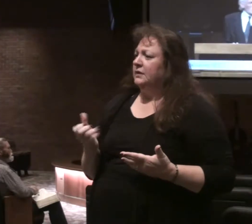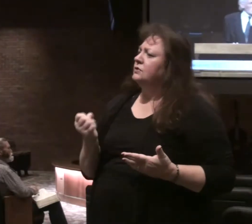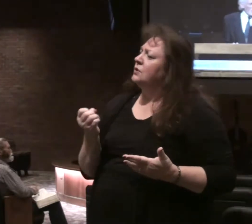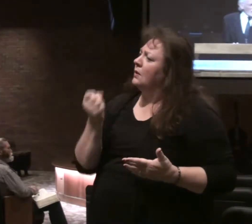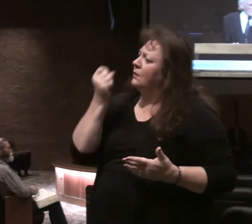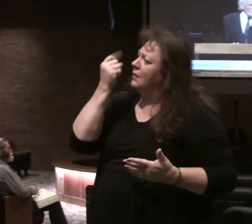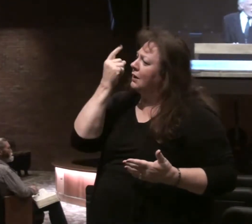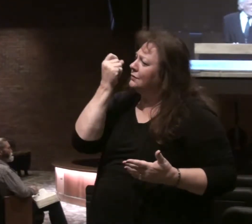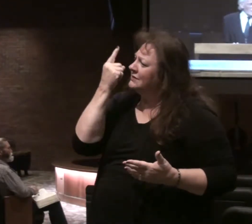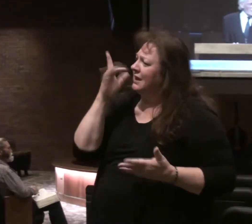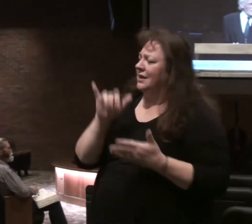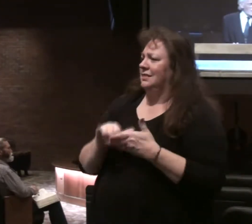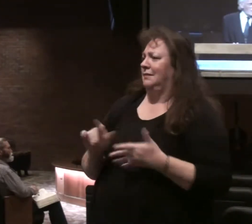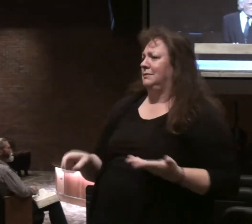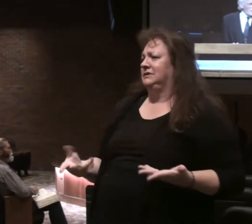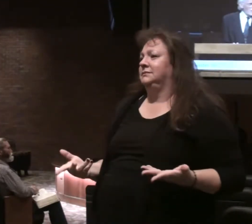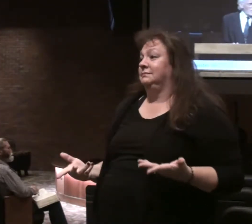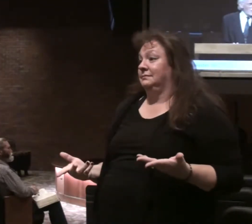So understanding that,